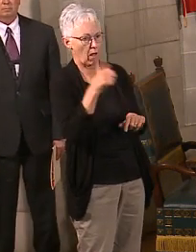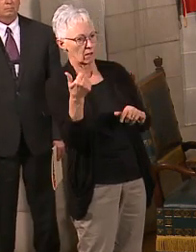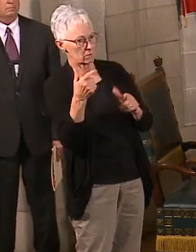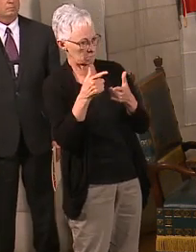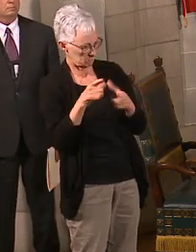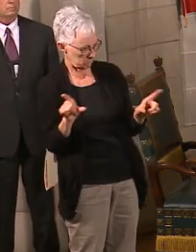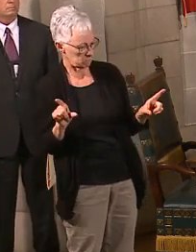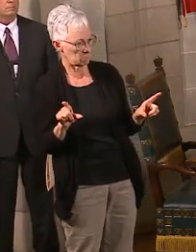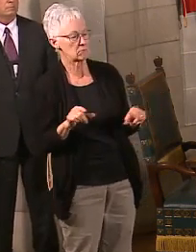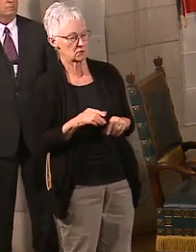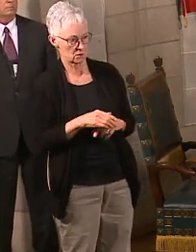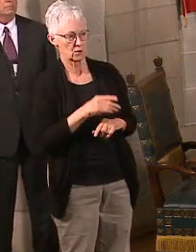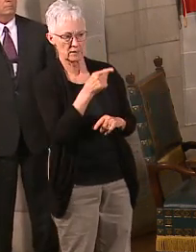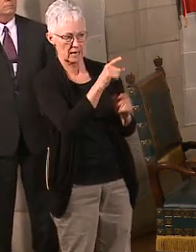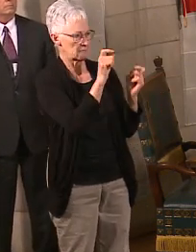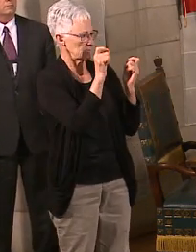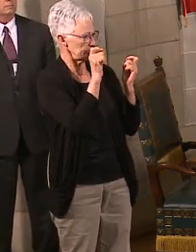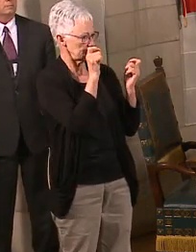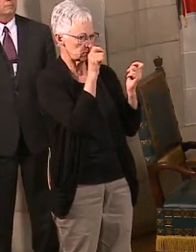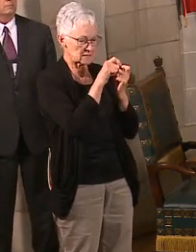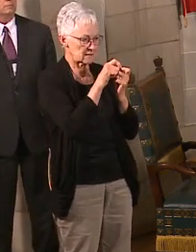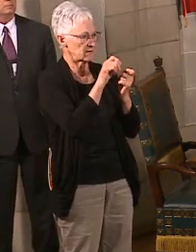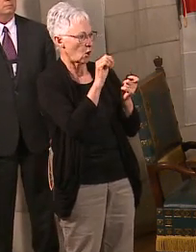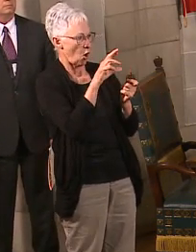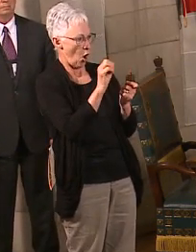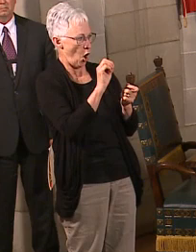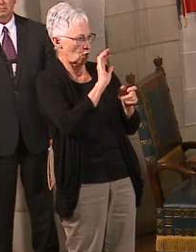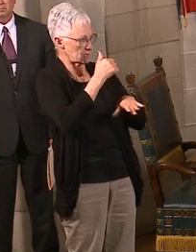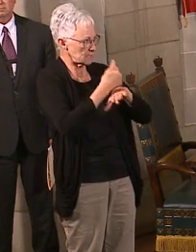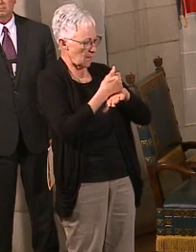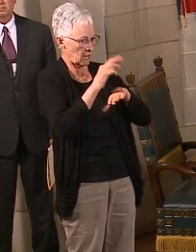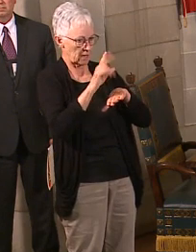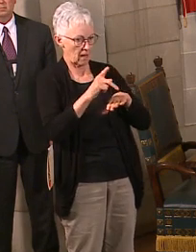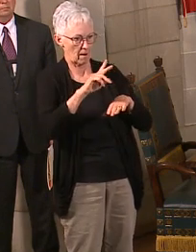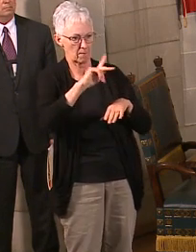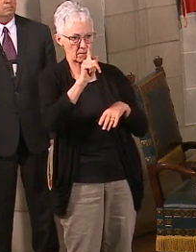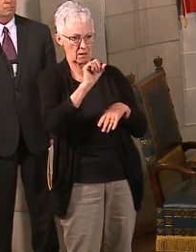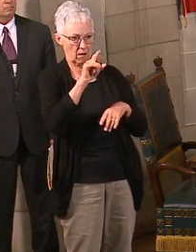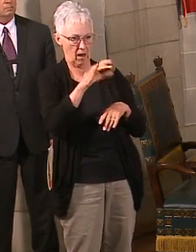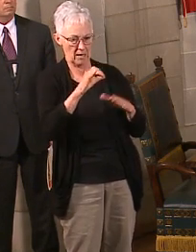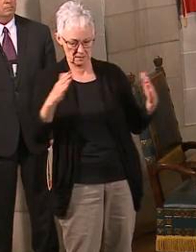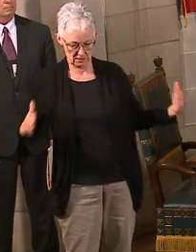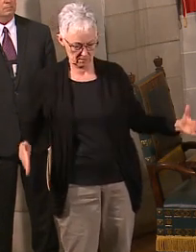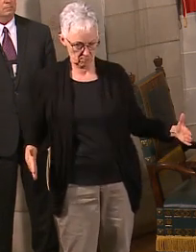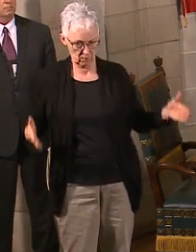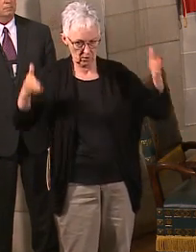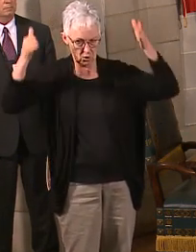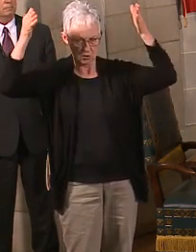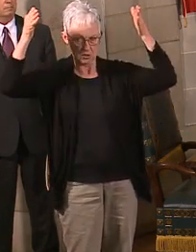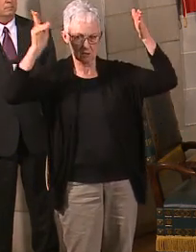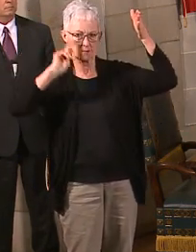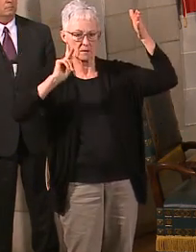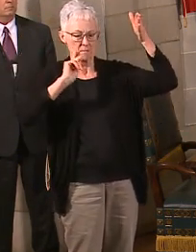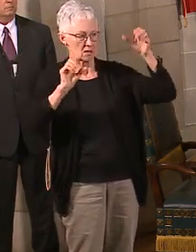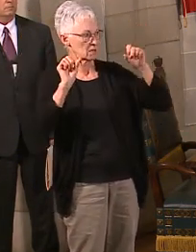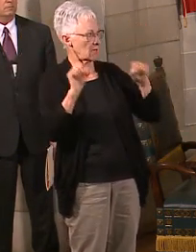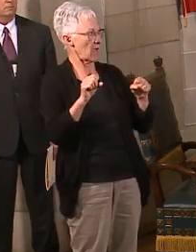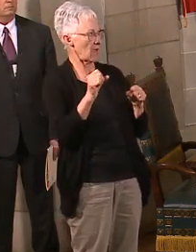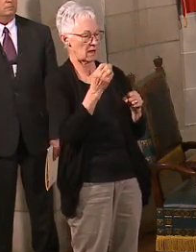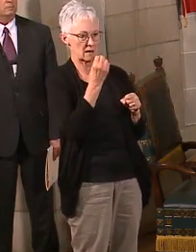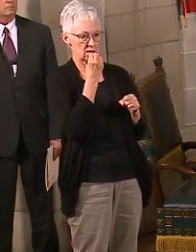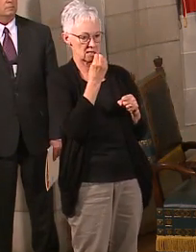JBS specifically is doing. They're also putting up plastic partitions in their lunchrooms so that people can eat individually, kind of think of like eating within a